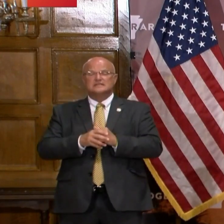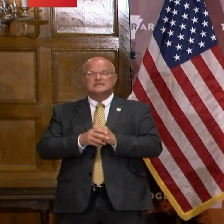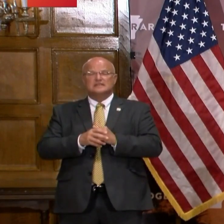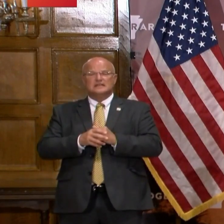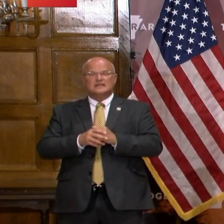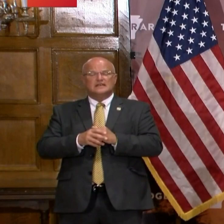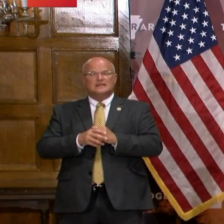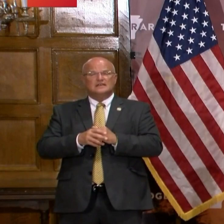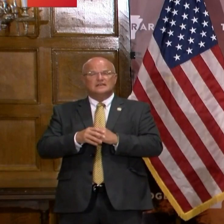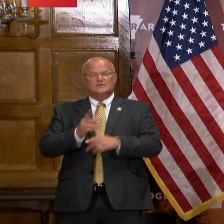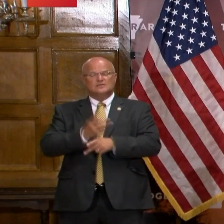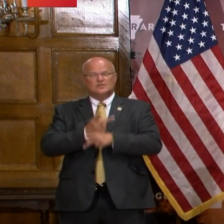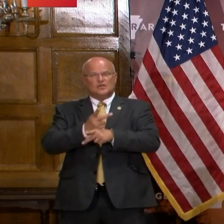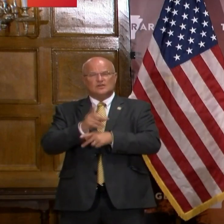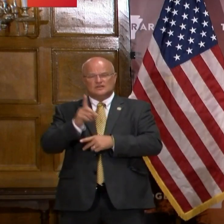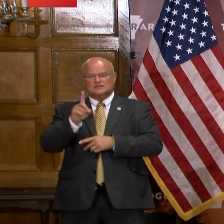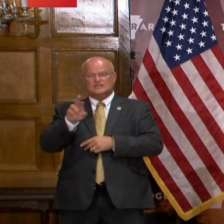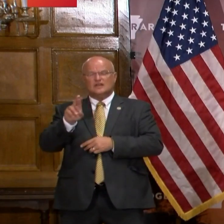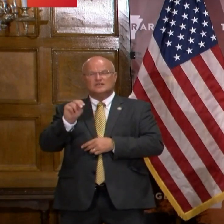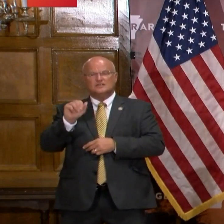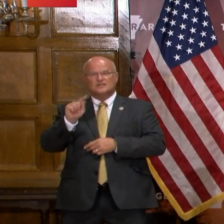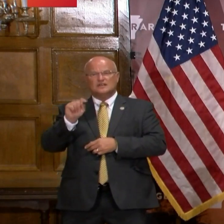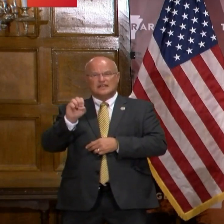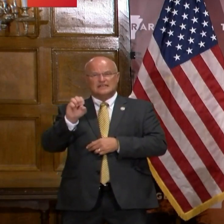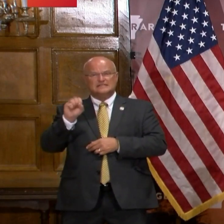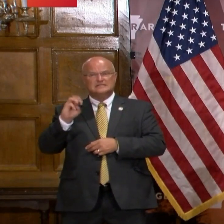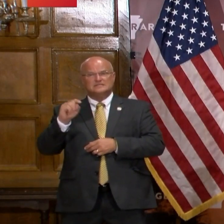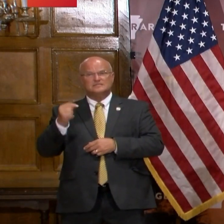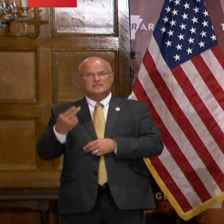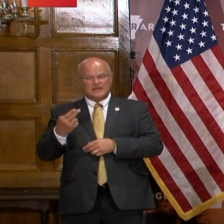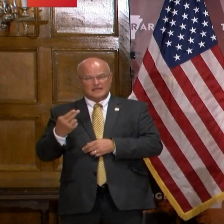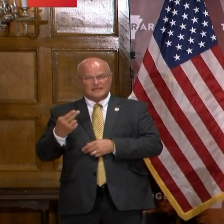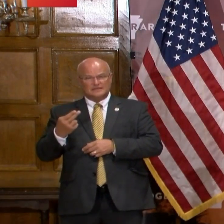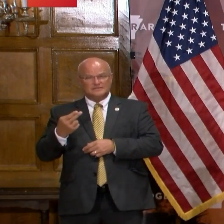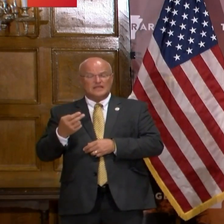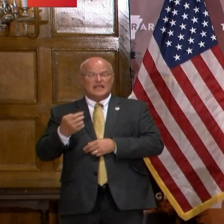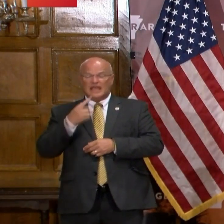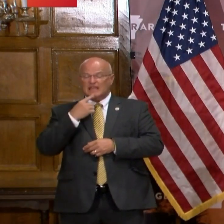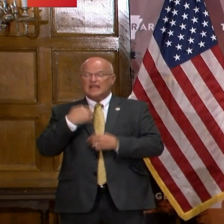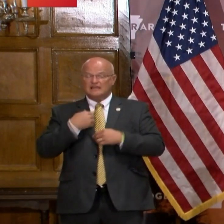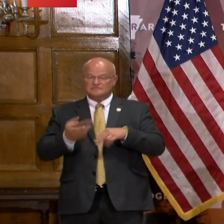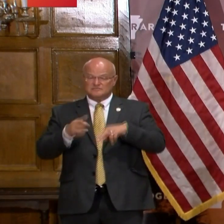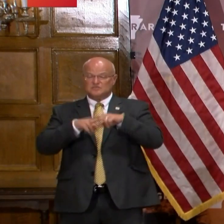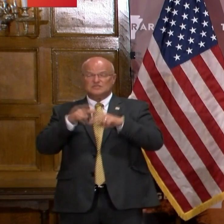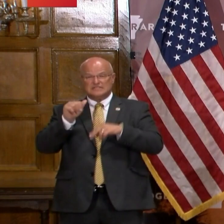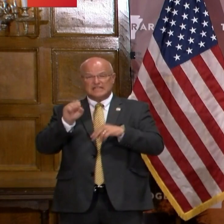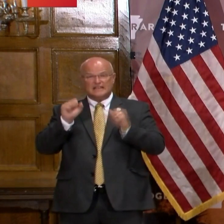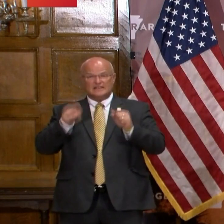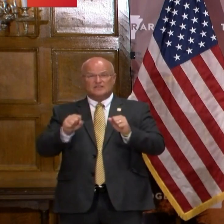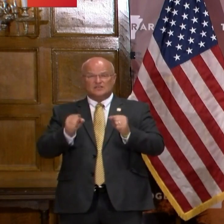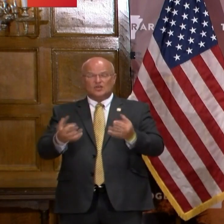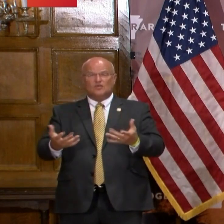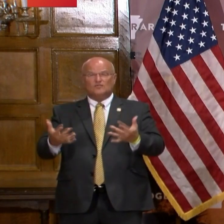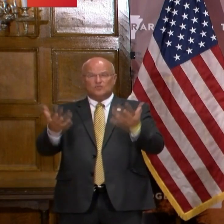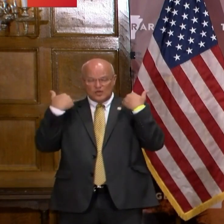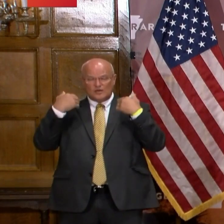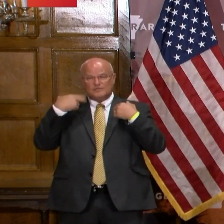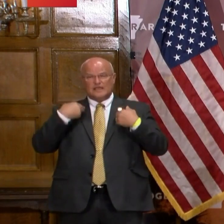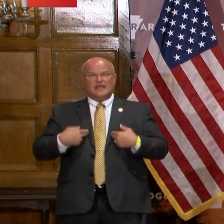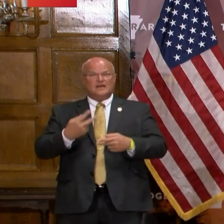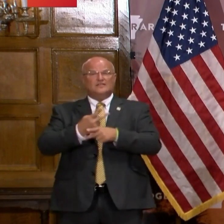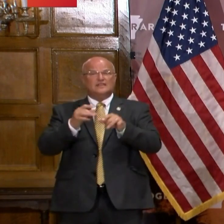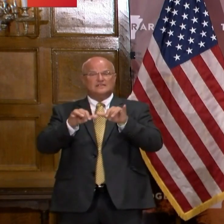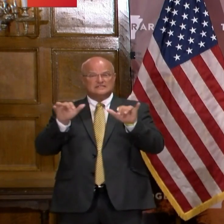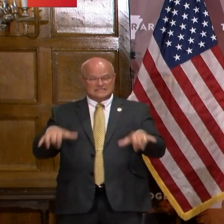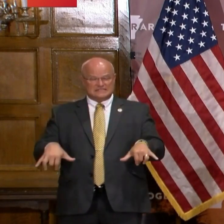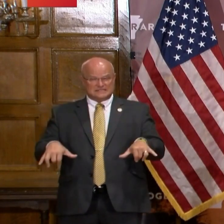Nate Smith via email that pushing to phase 2 for the entire state could lead to significant increases in cases that could overwhelm the healthcare system. You